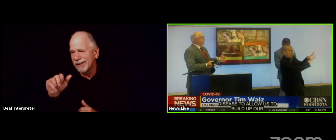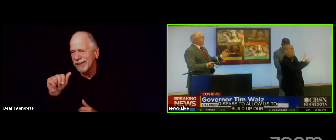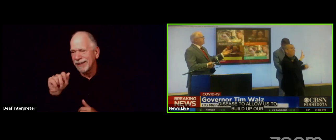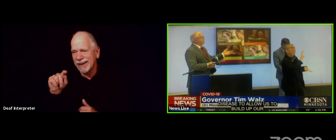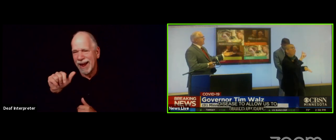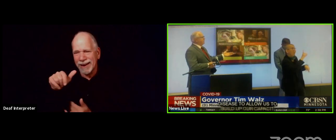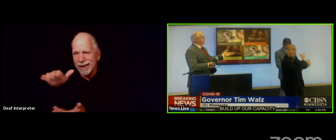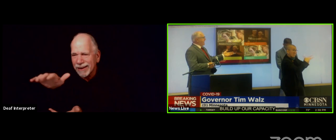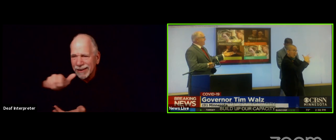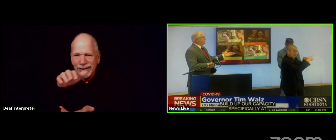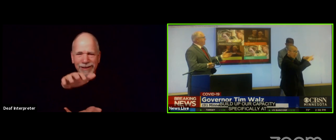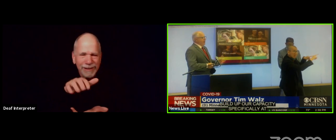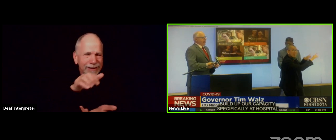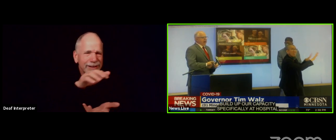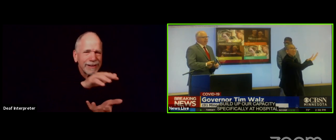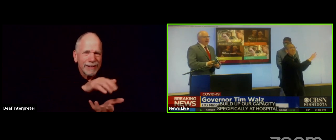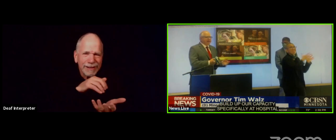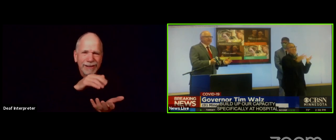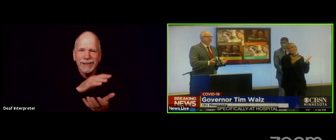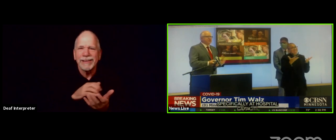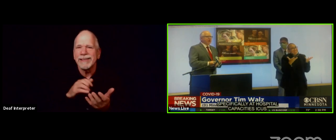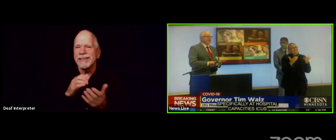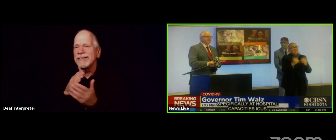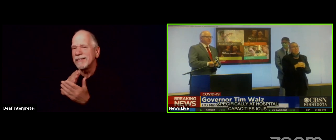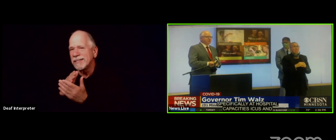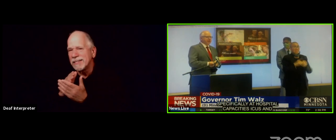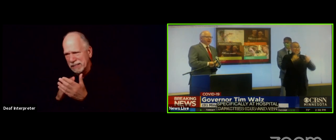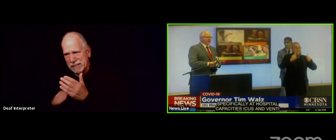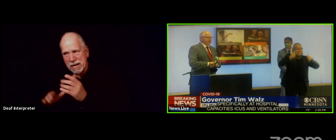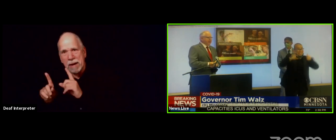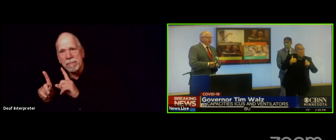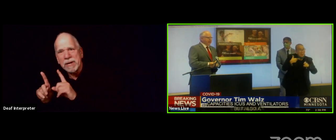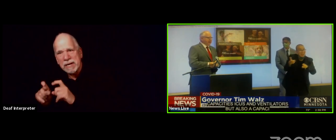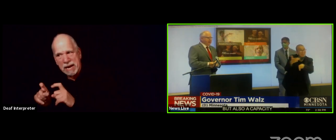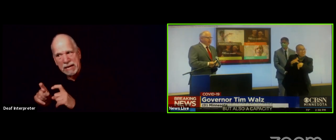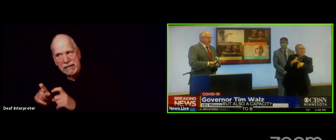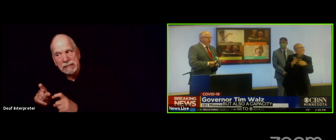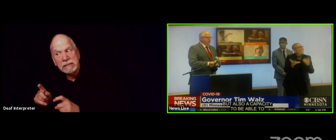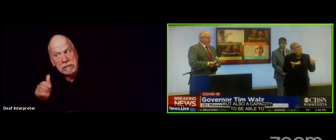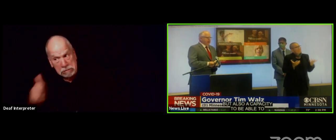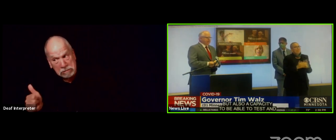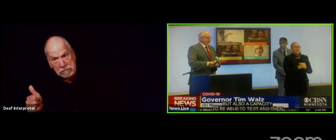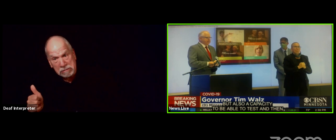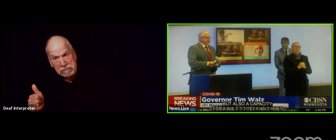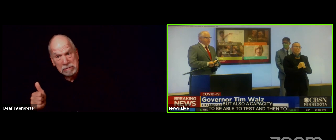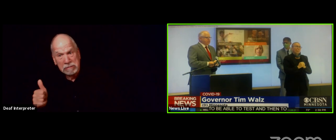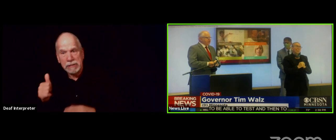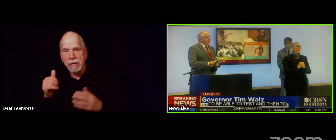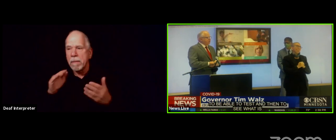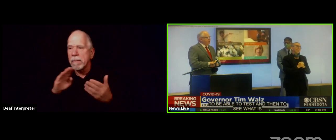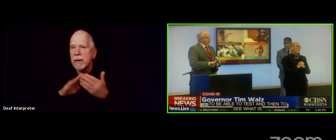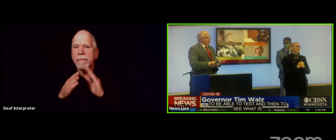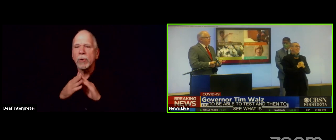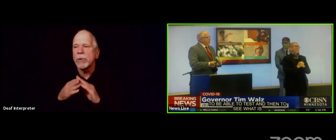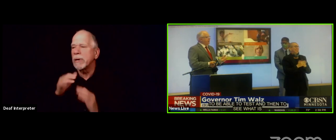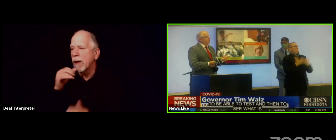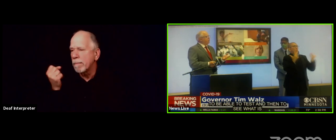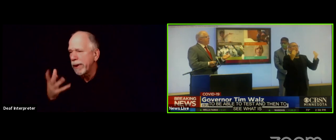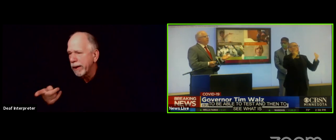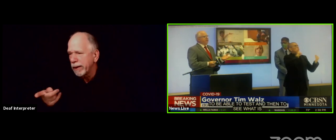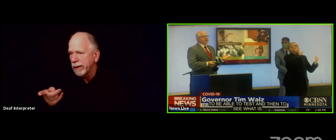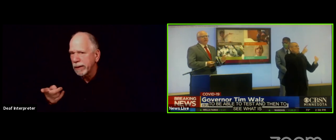our capacity to be able to test, and then to see what is most effective. And we're seeing it across the country. I